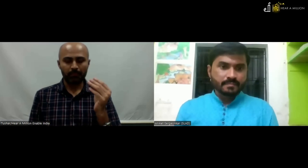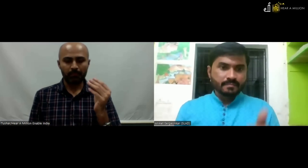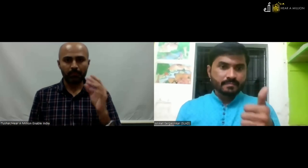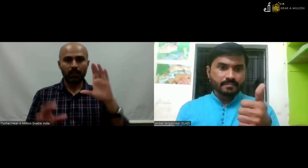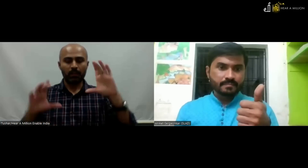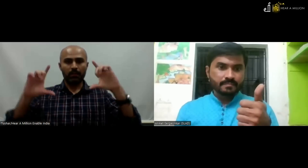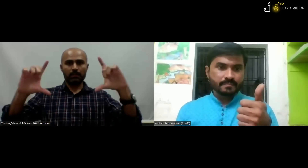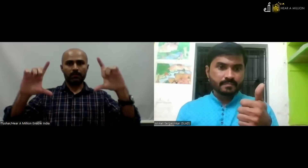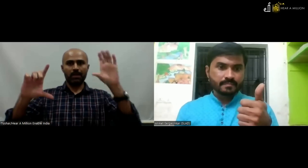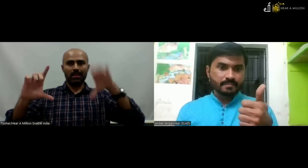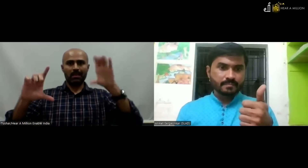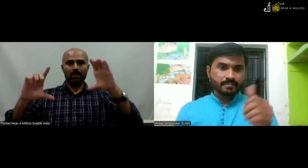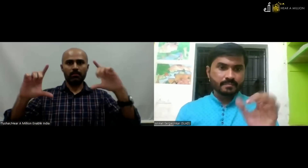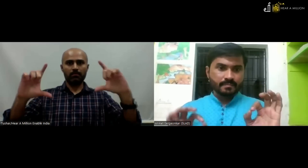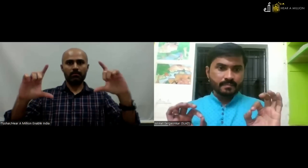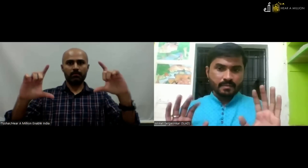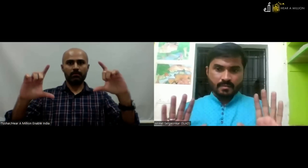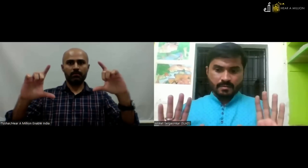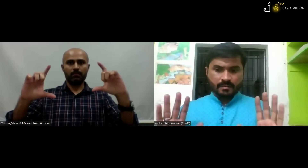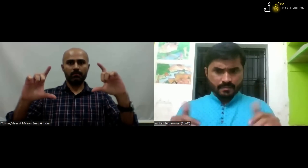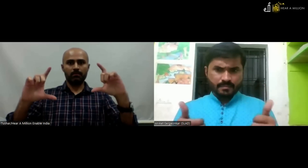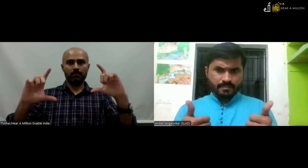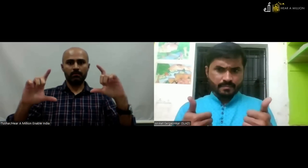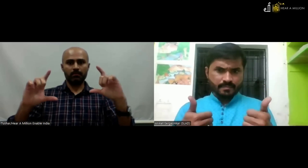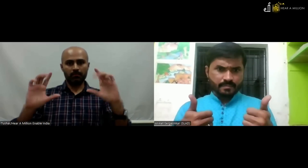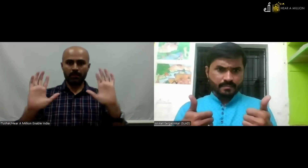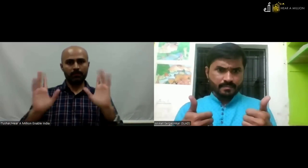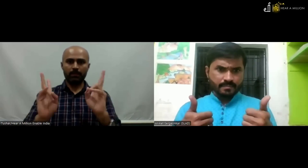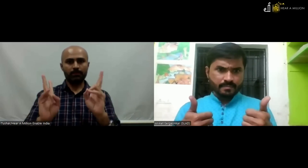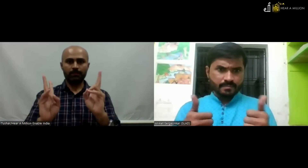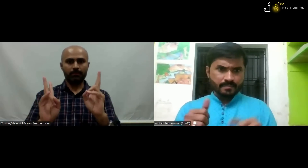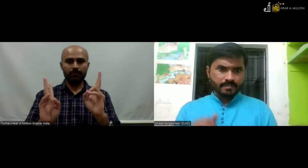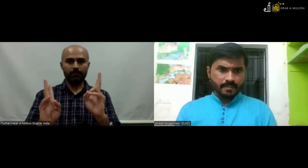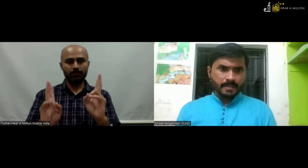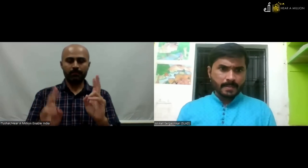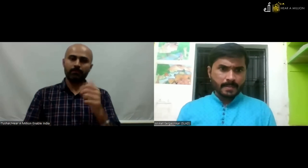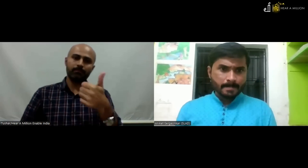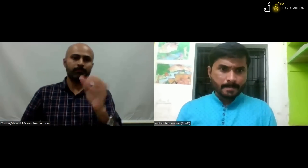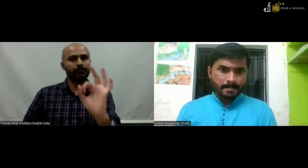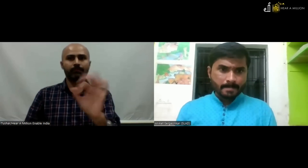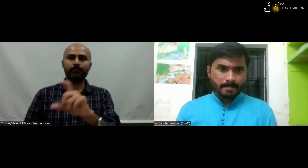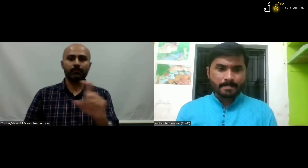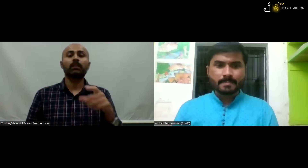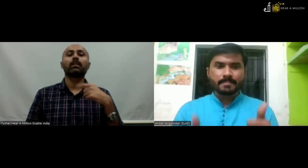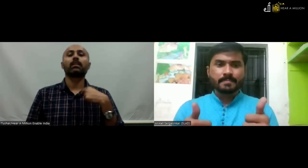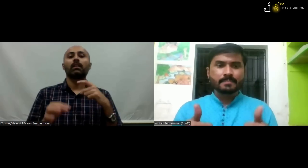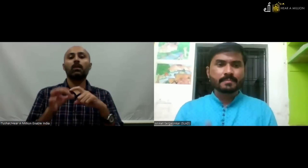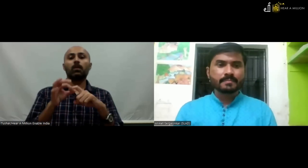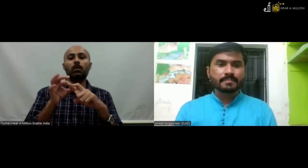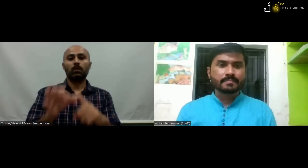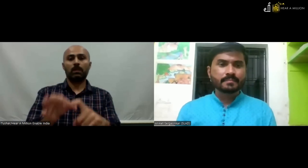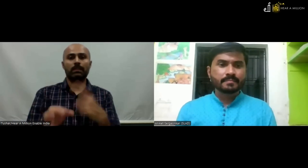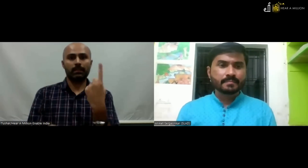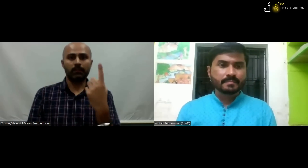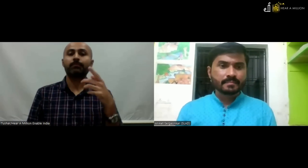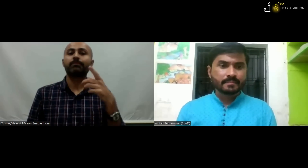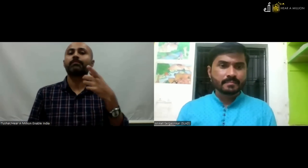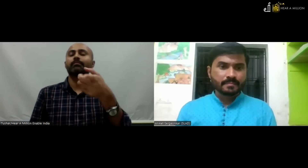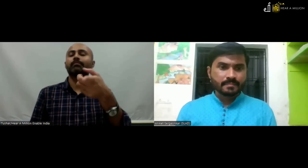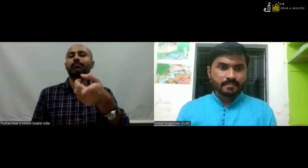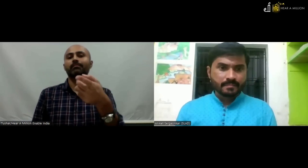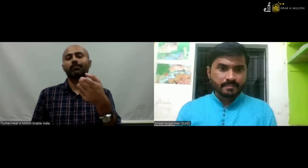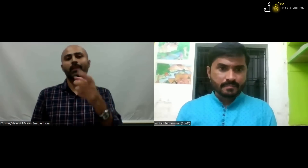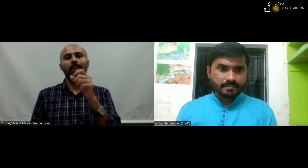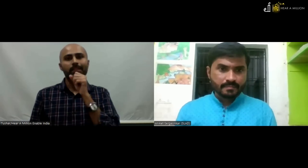Yes, we can see you very well. Yes, if you can keep your mobile at one